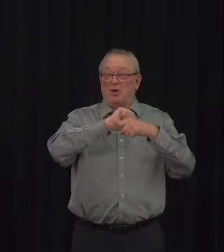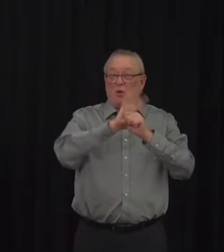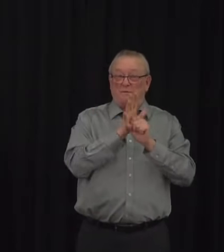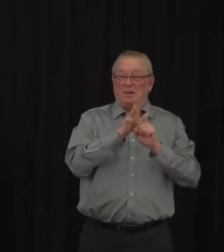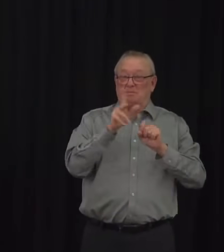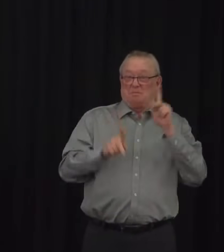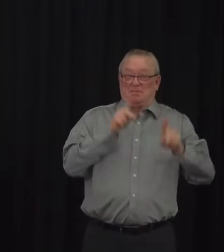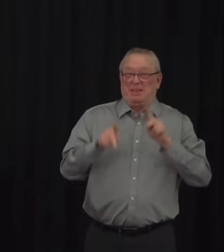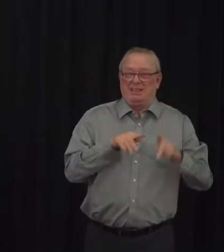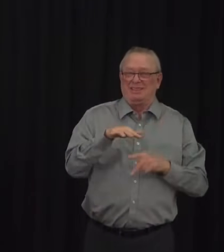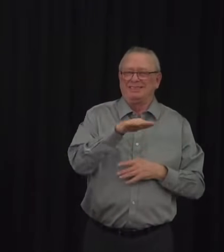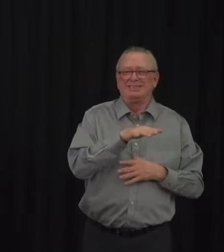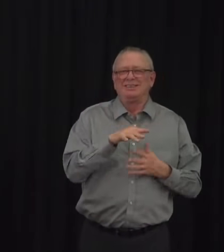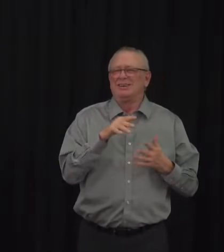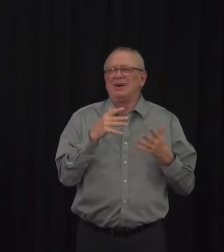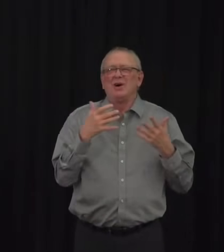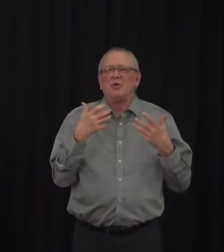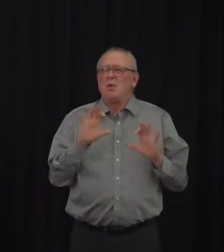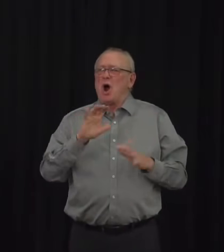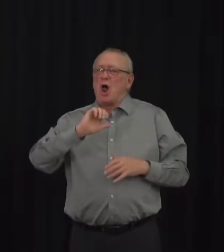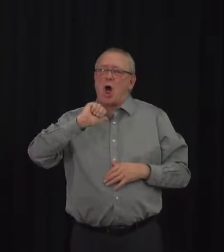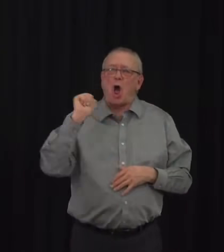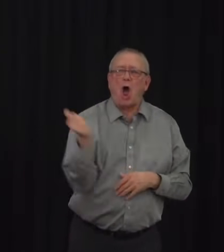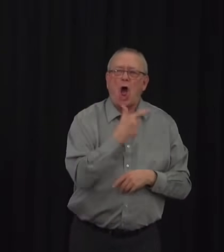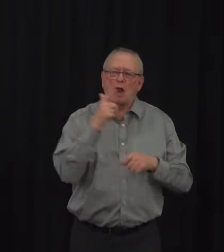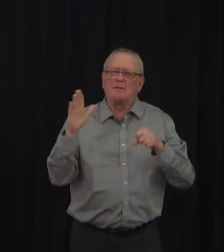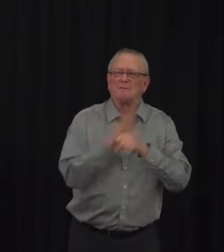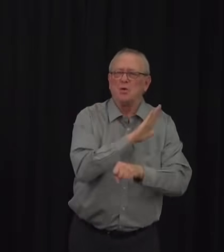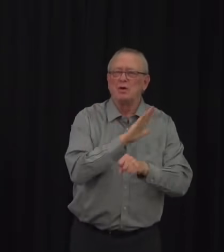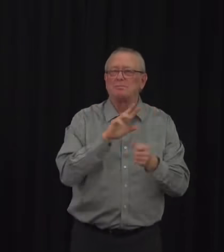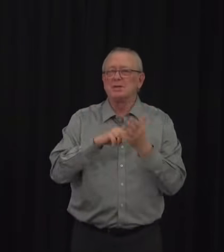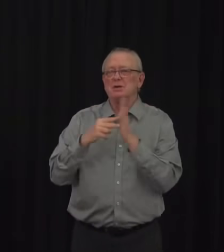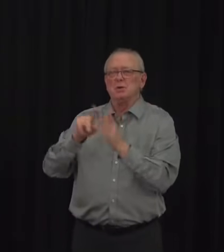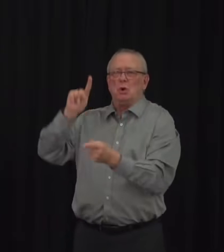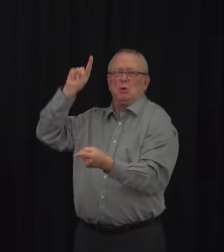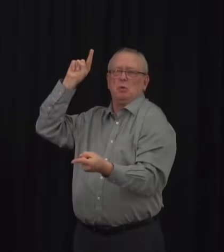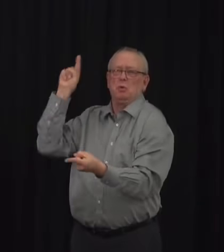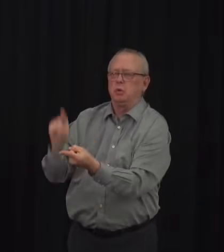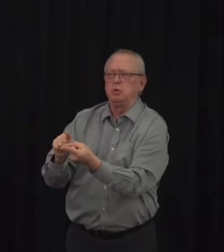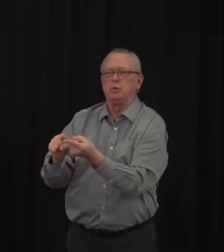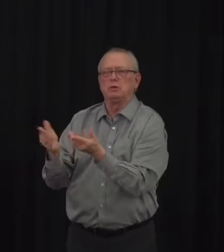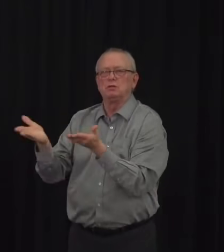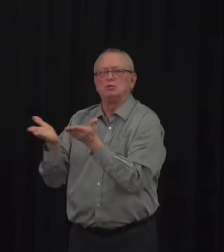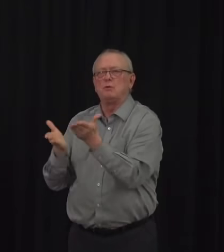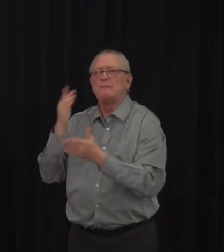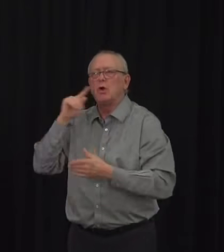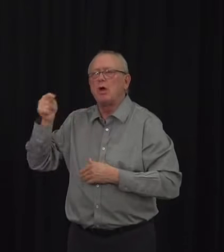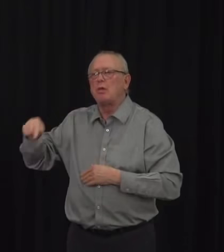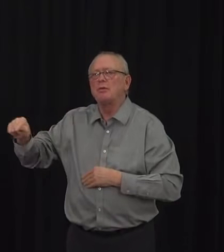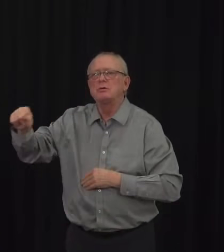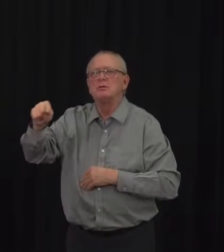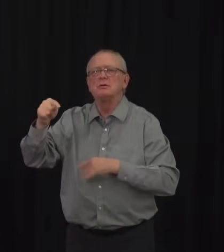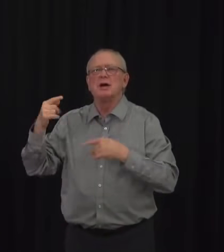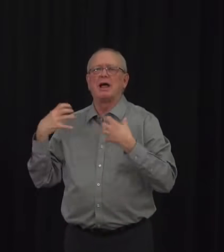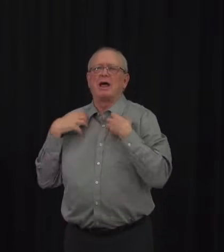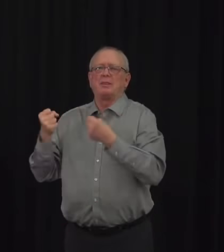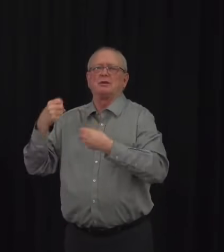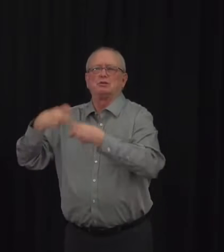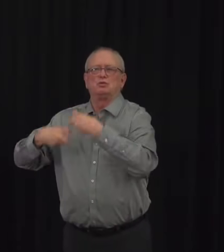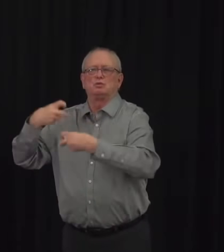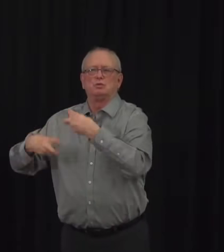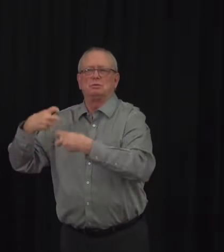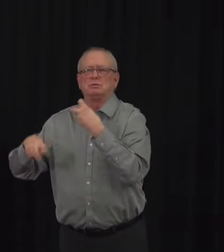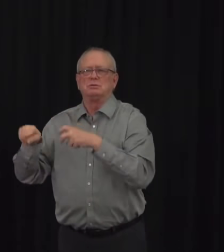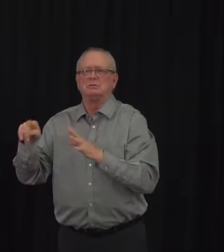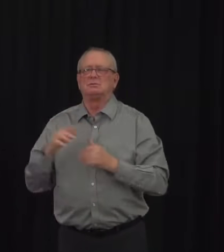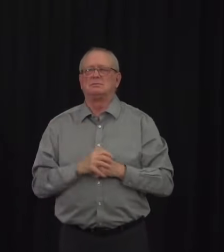but what that would mean is we would be less able to offer services to people with other health needs. And Alberta Health Services, as I mentioned, has